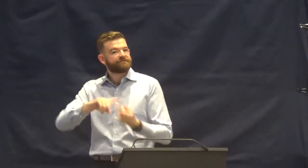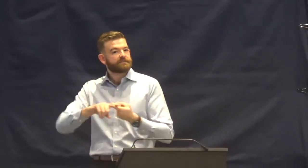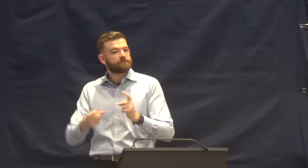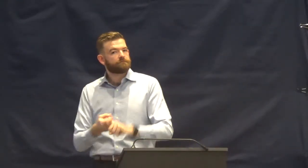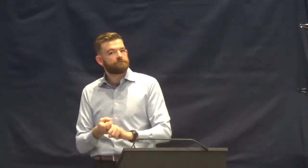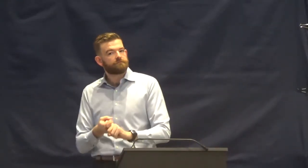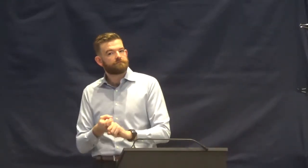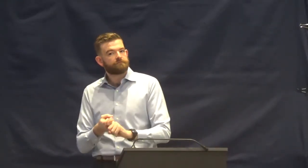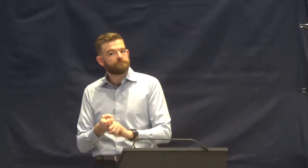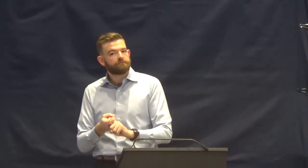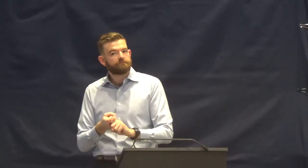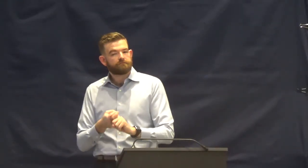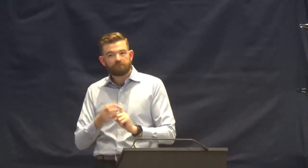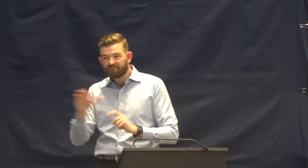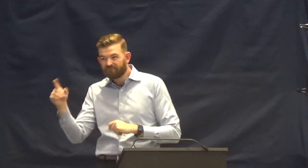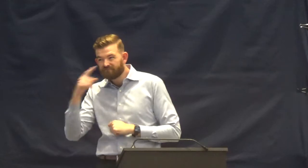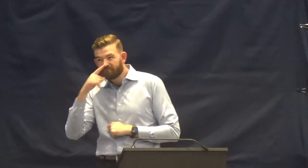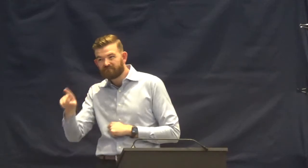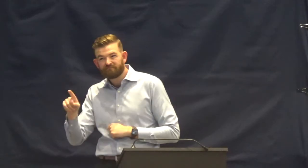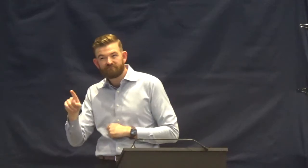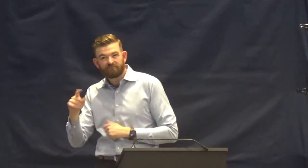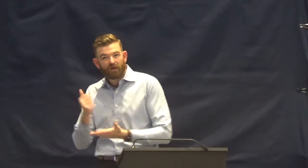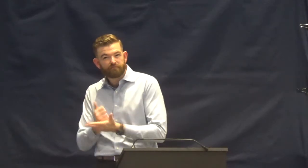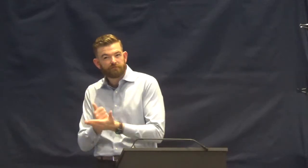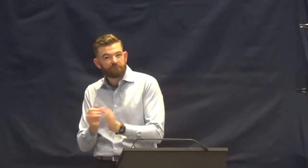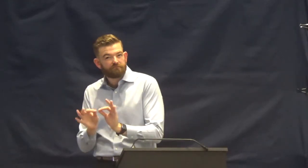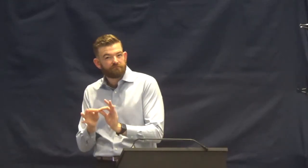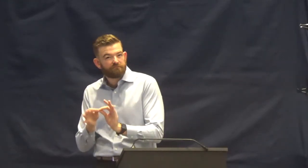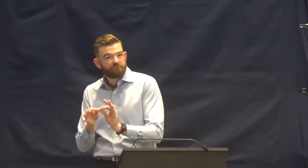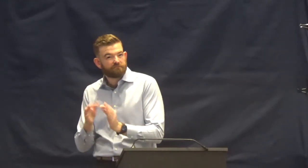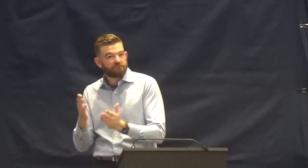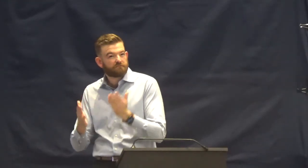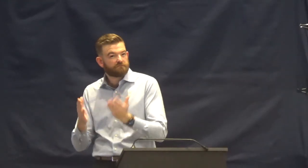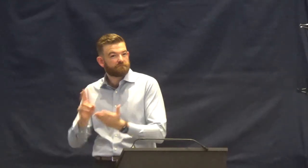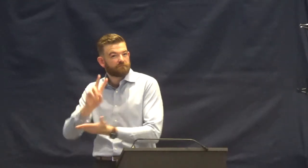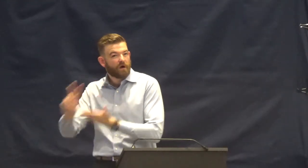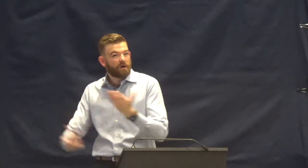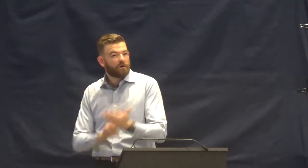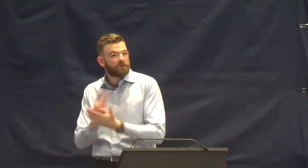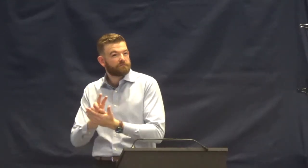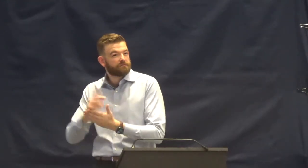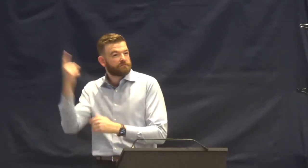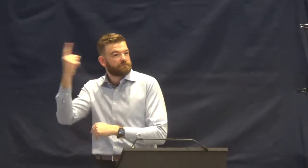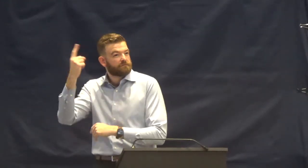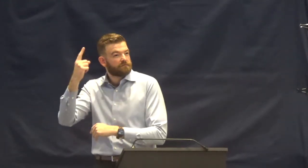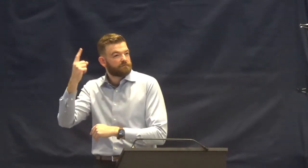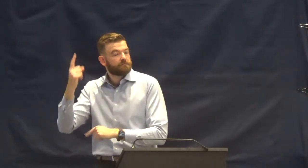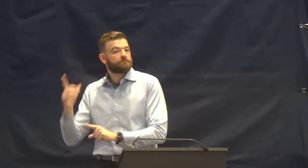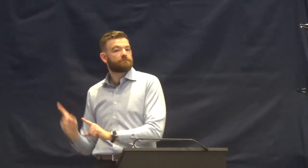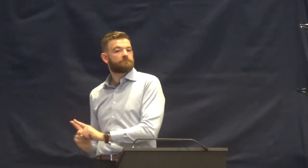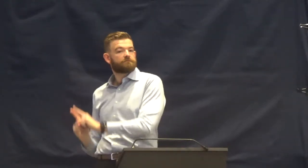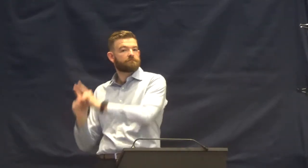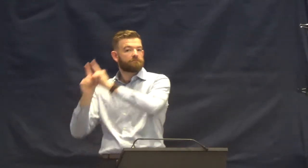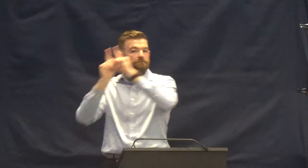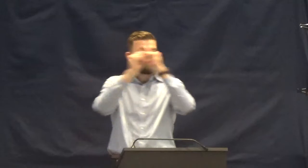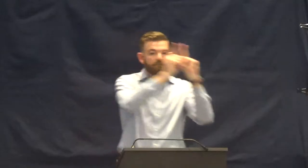Well, maybe you need to get a hold of some of your interpreter friends and say, hey, would you mind coming over and interpreting for a couple of hours?